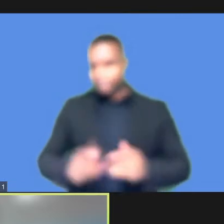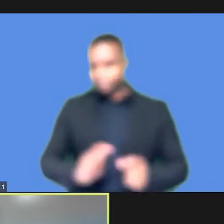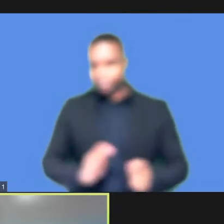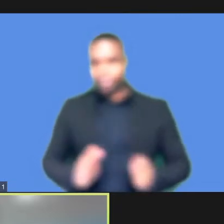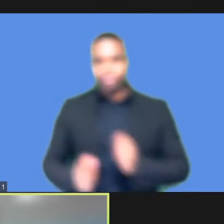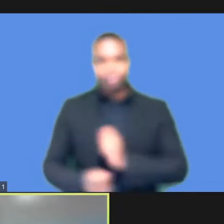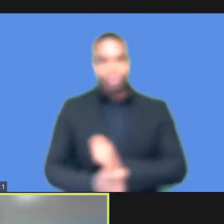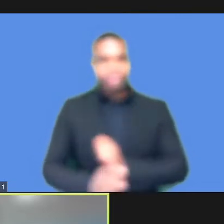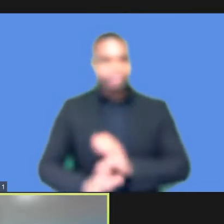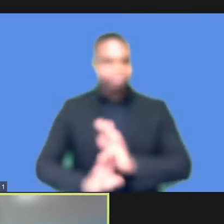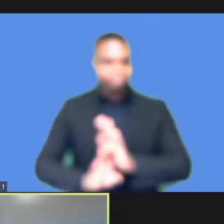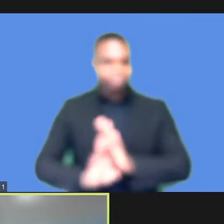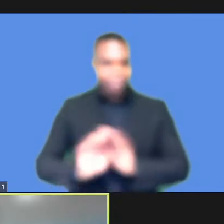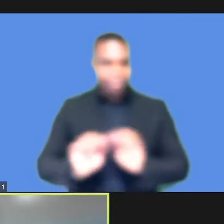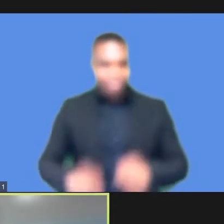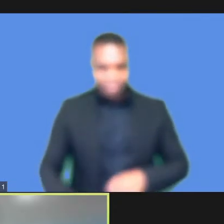to